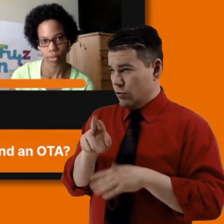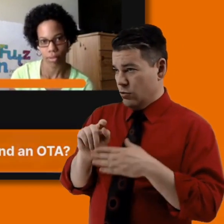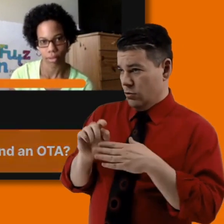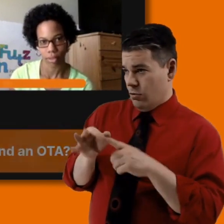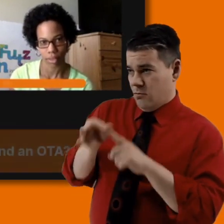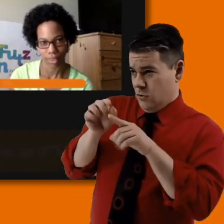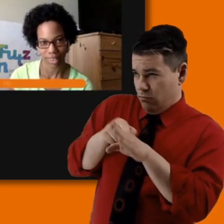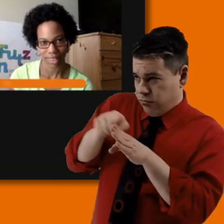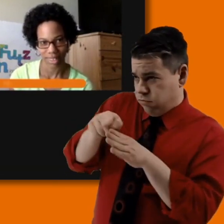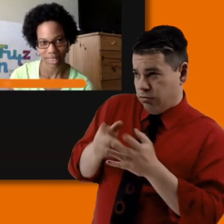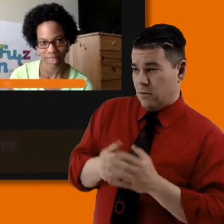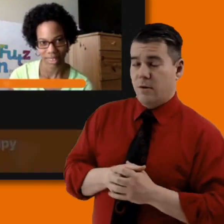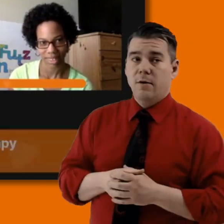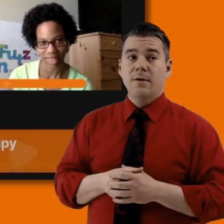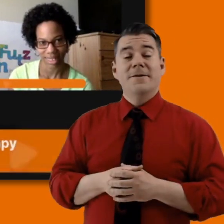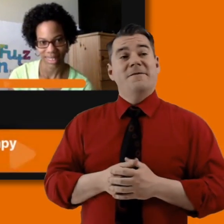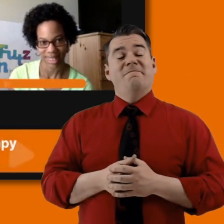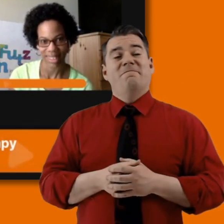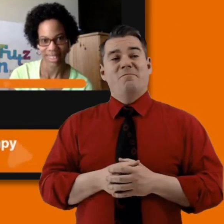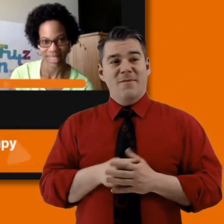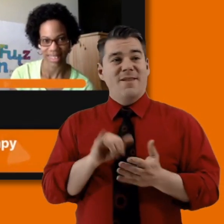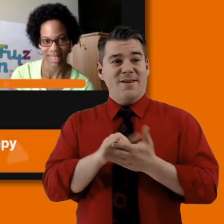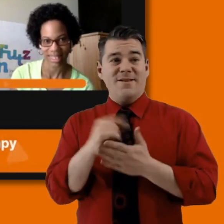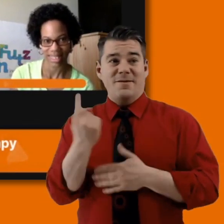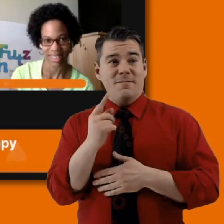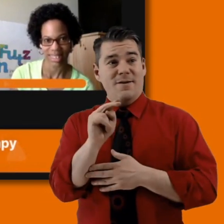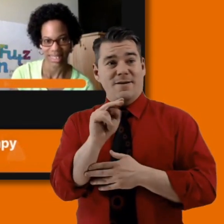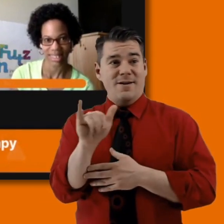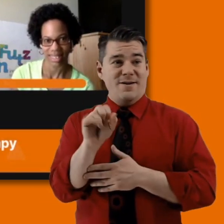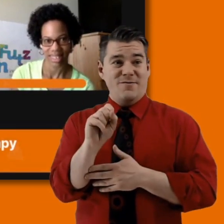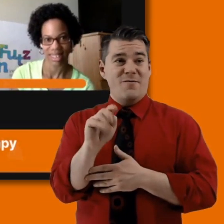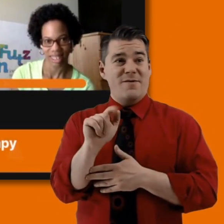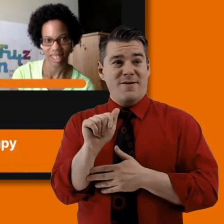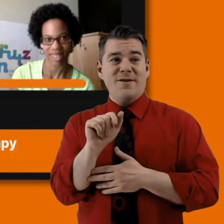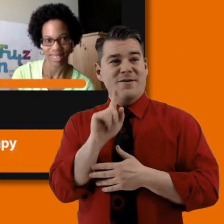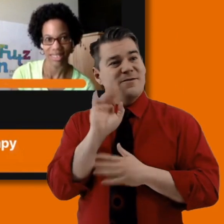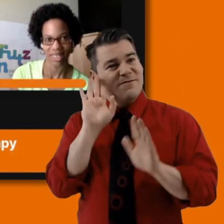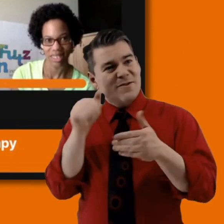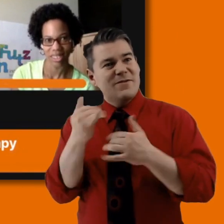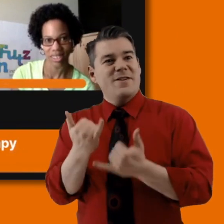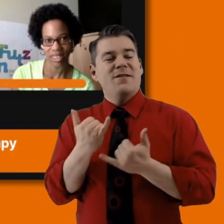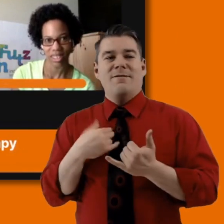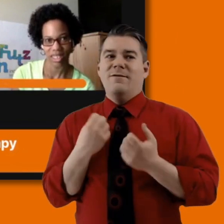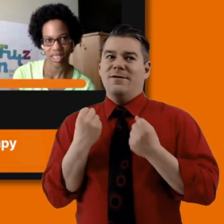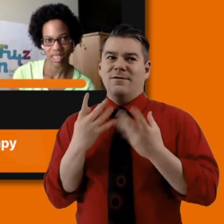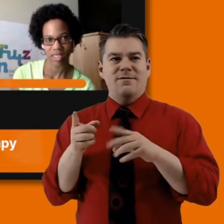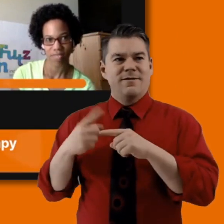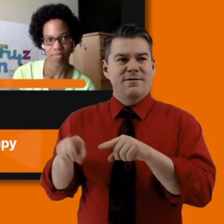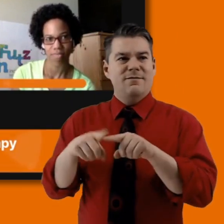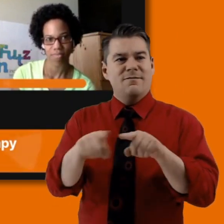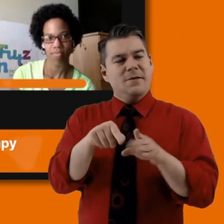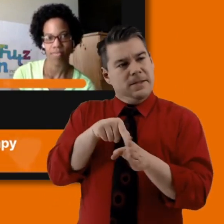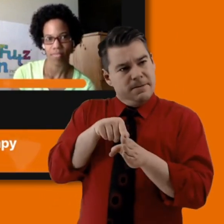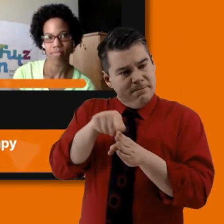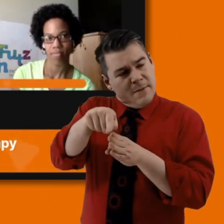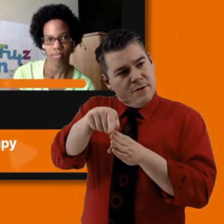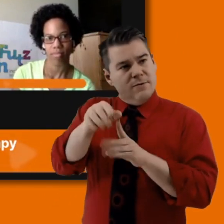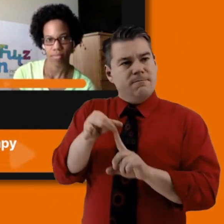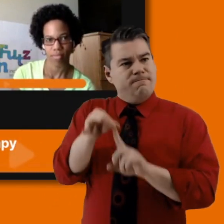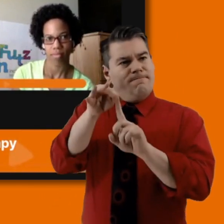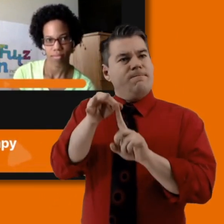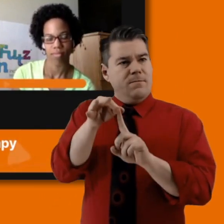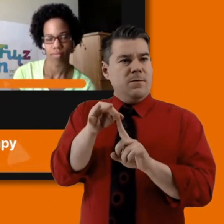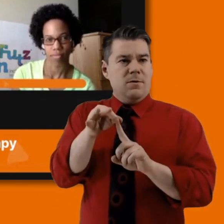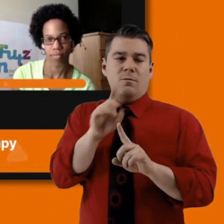That's, and that's something that NYSOTA is actually working on right now. So there are several different specialties that are really